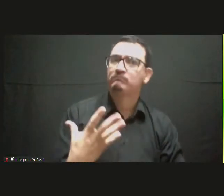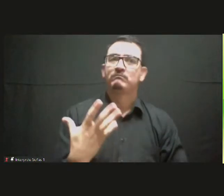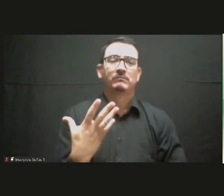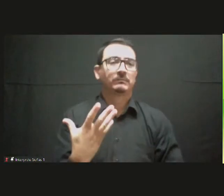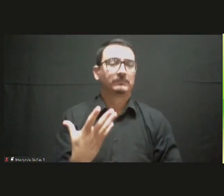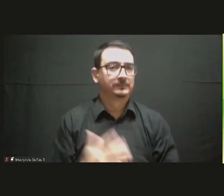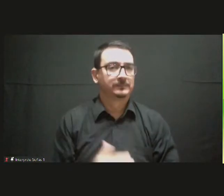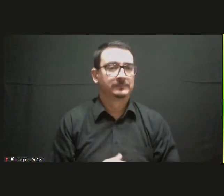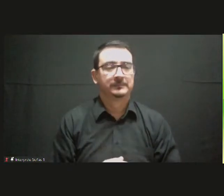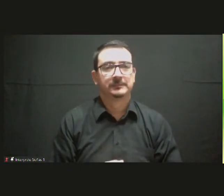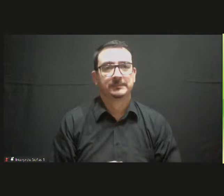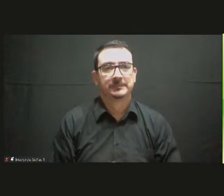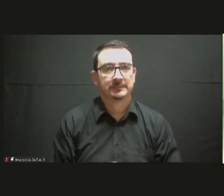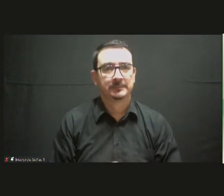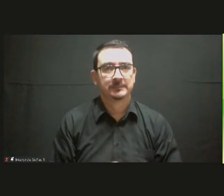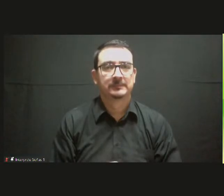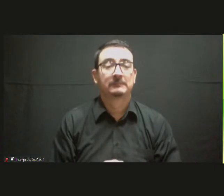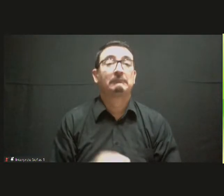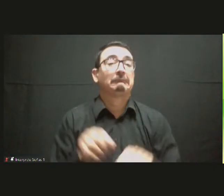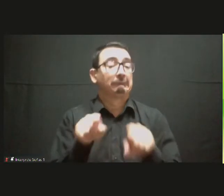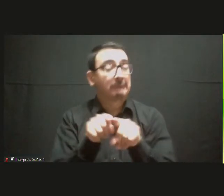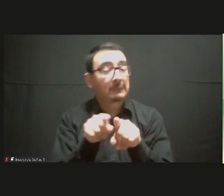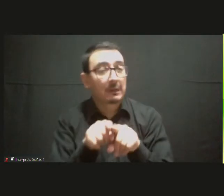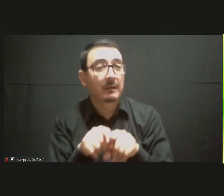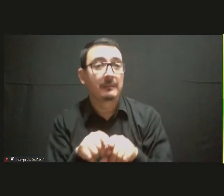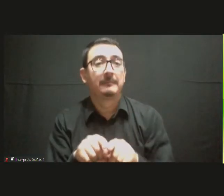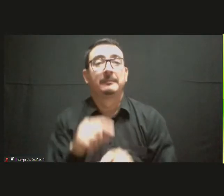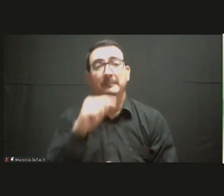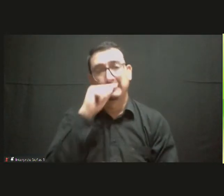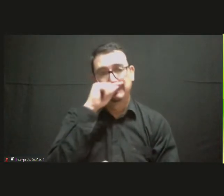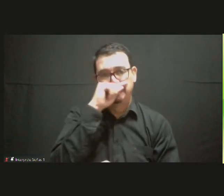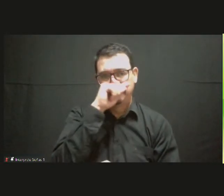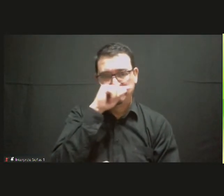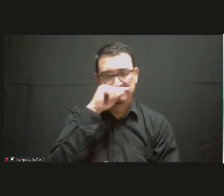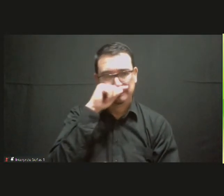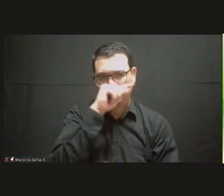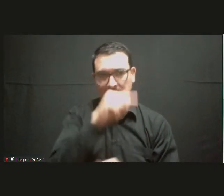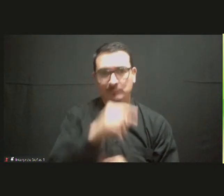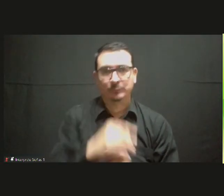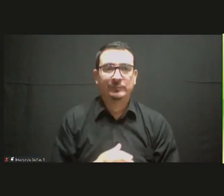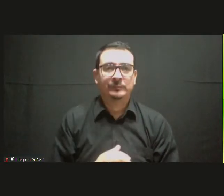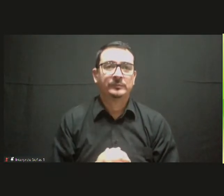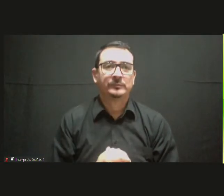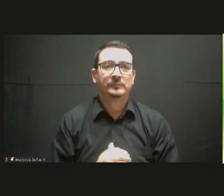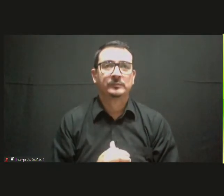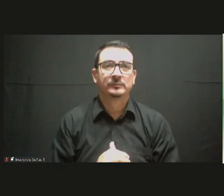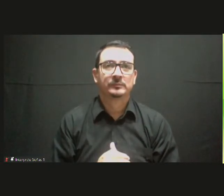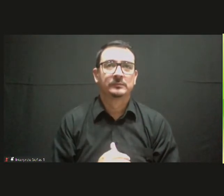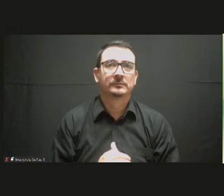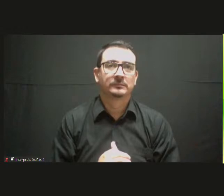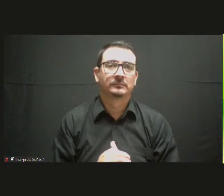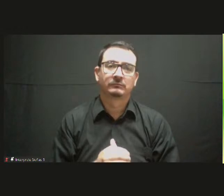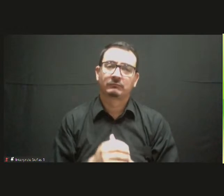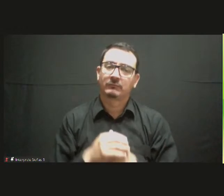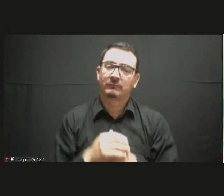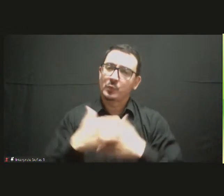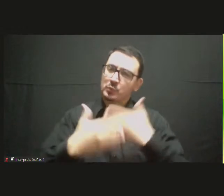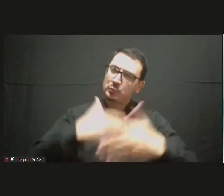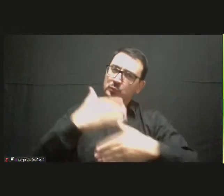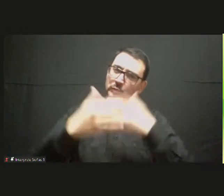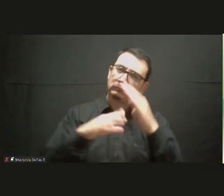to the sector. So in a shift towards sustainability, tourism operators should be incentivized to increase the local